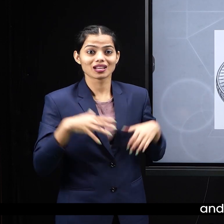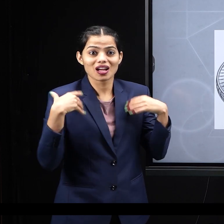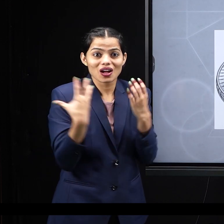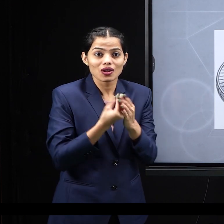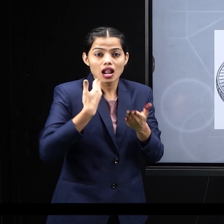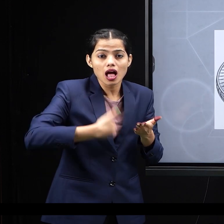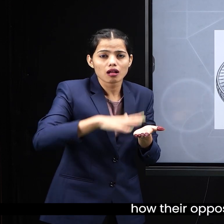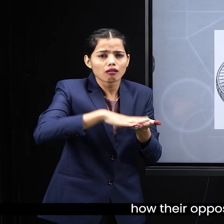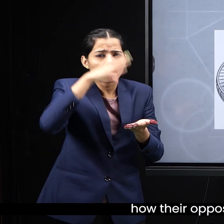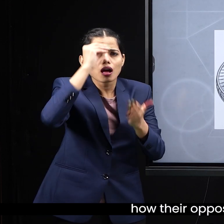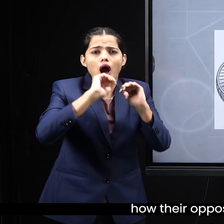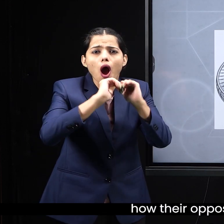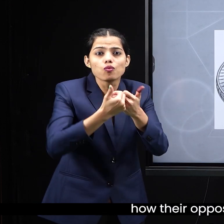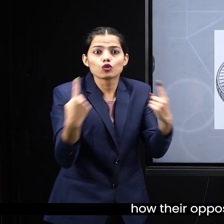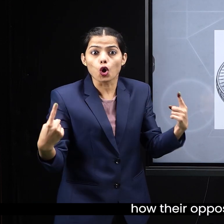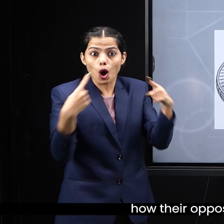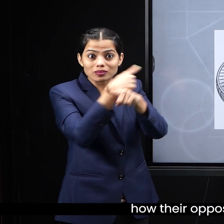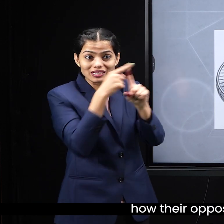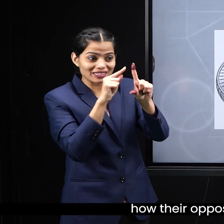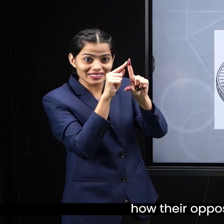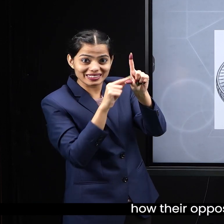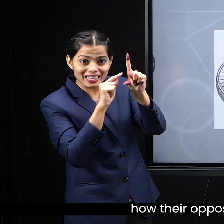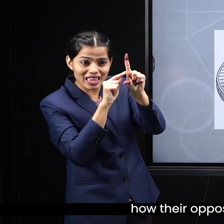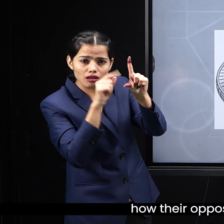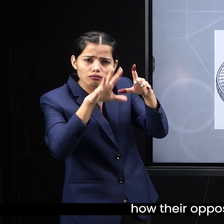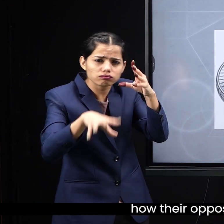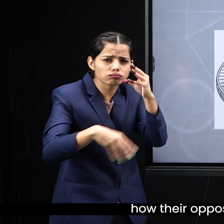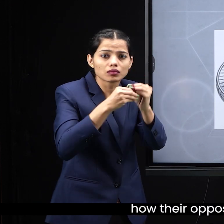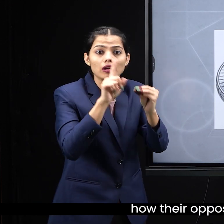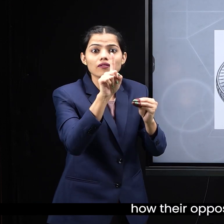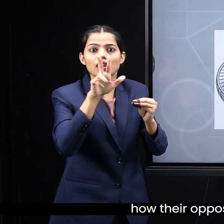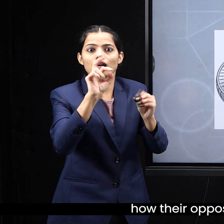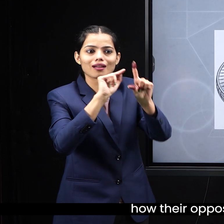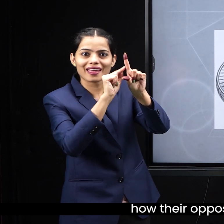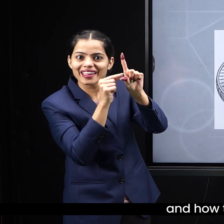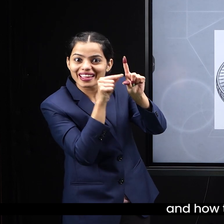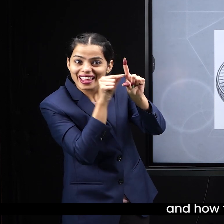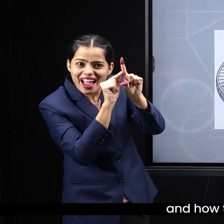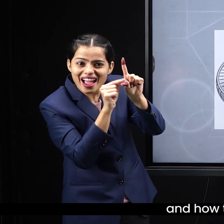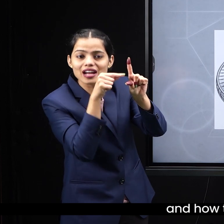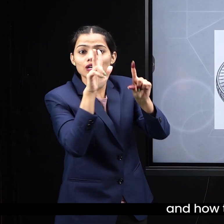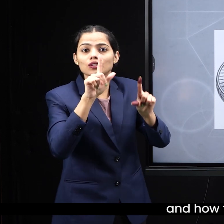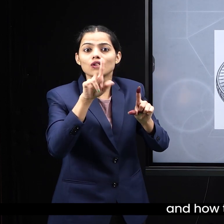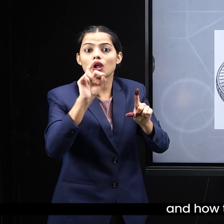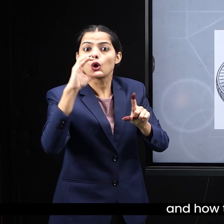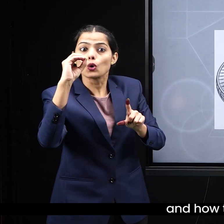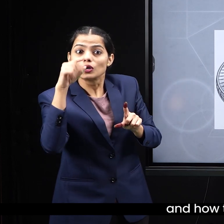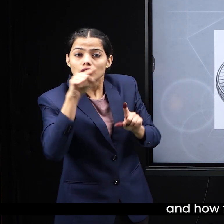We will learn how their opposite angles add up to 180 degrees and how this property helps